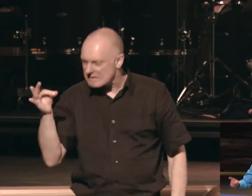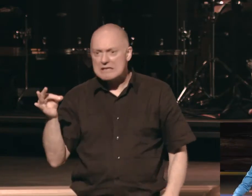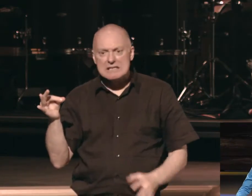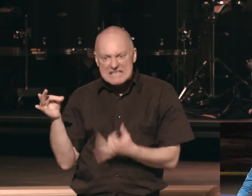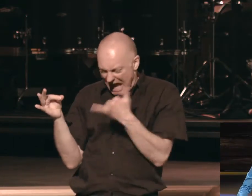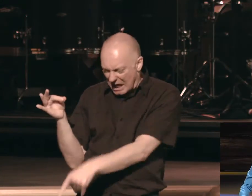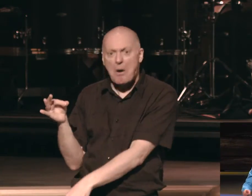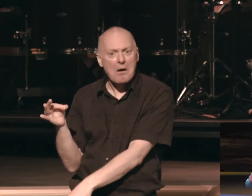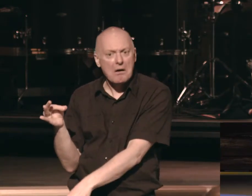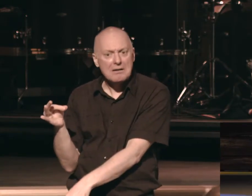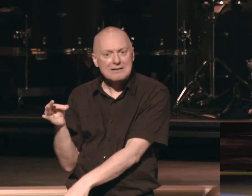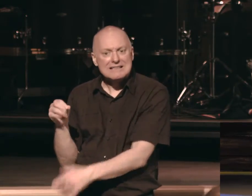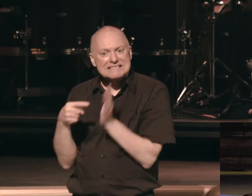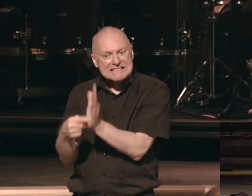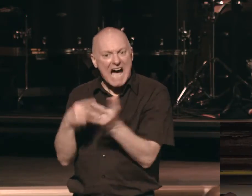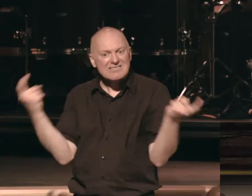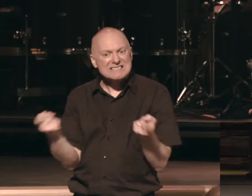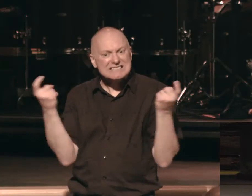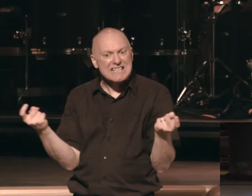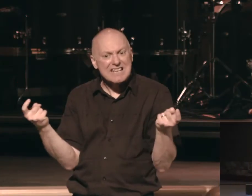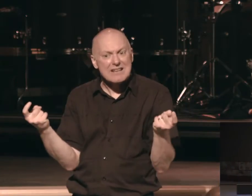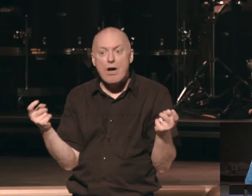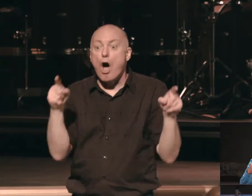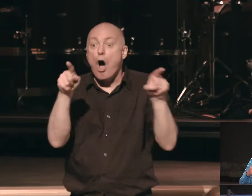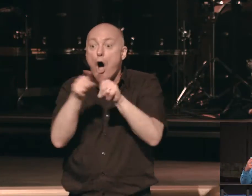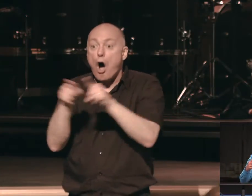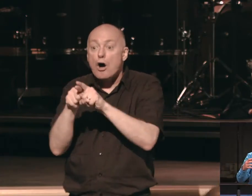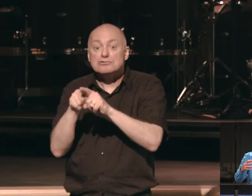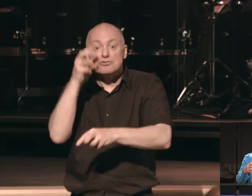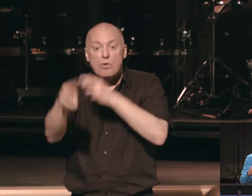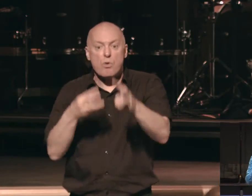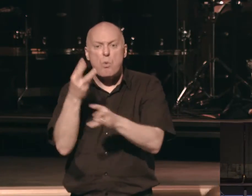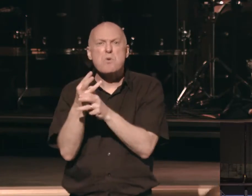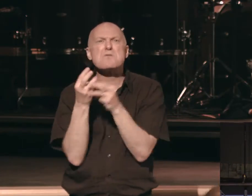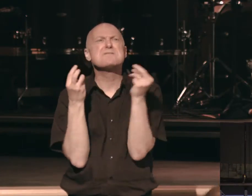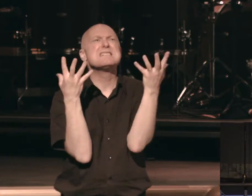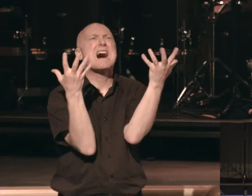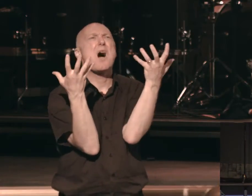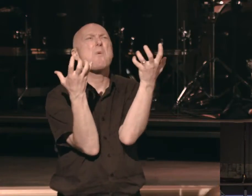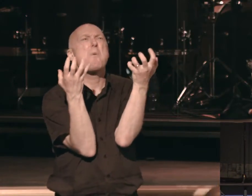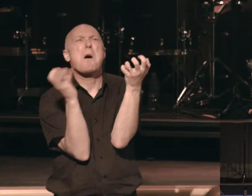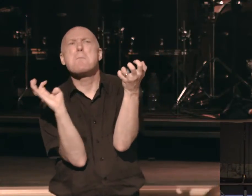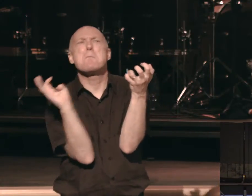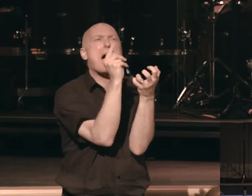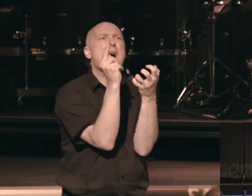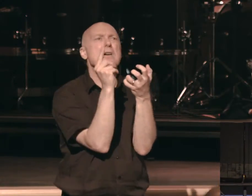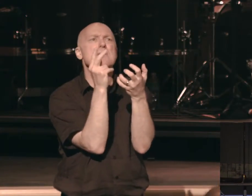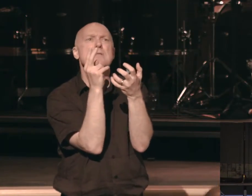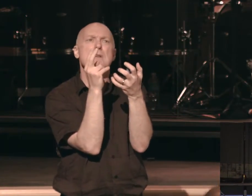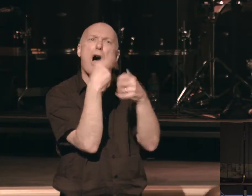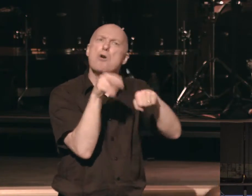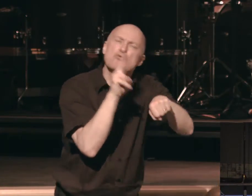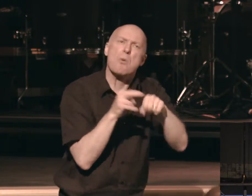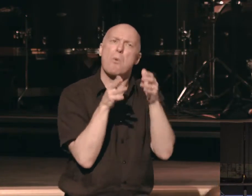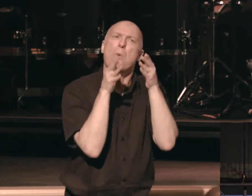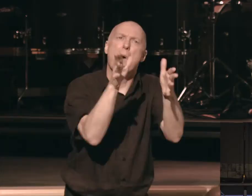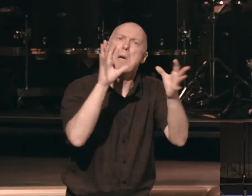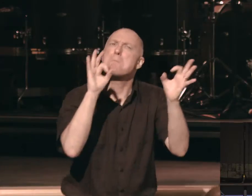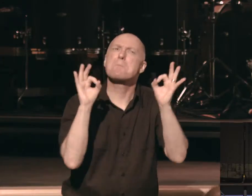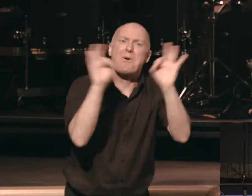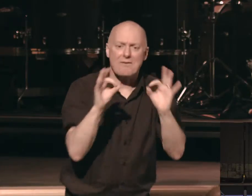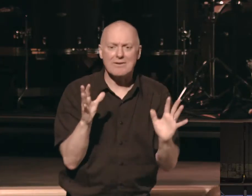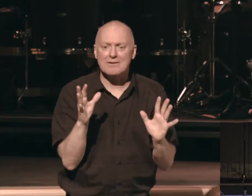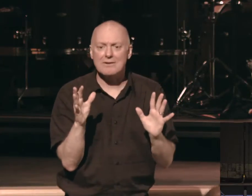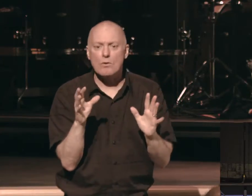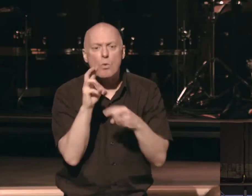of sin, and it's also the world groaning to be restored to its intended, perfected state as created by